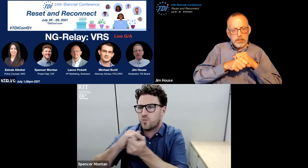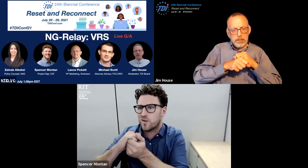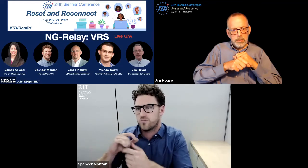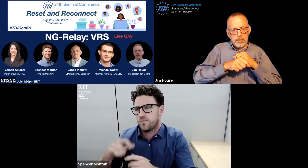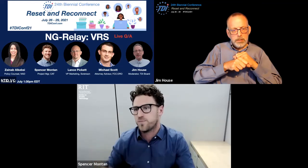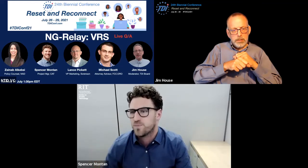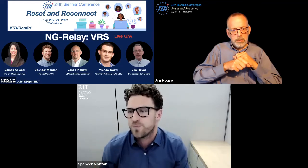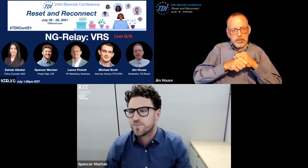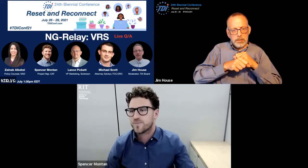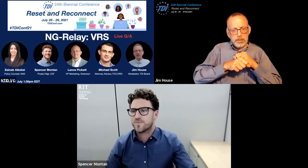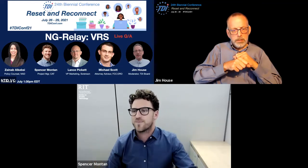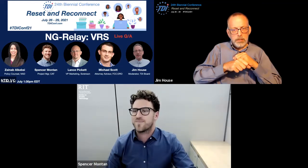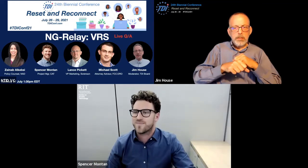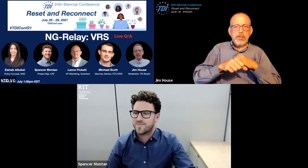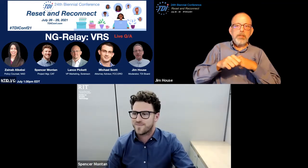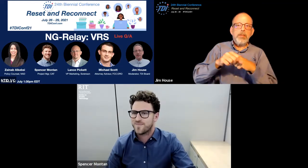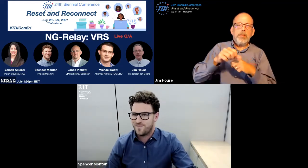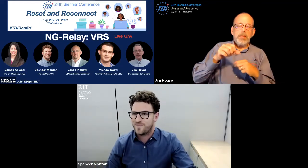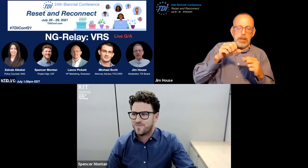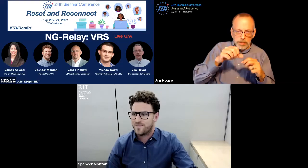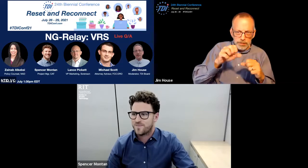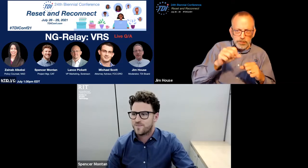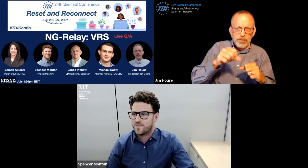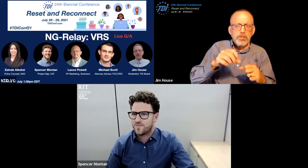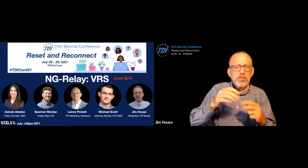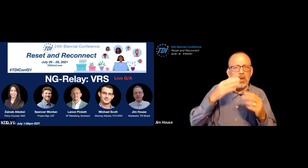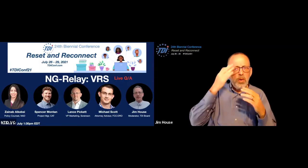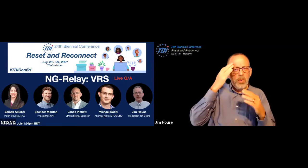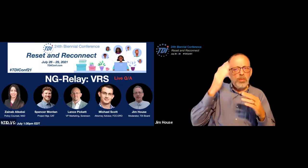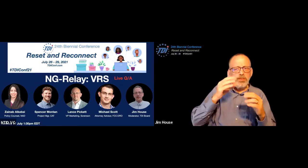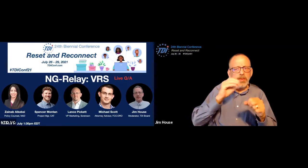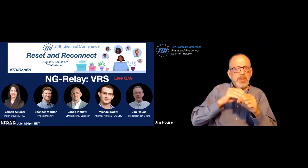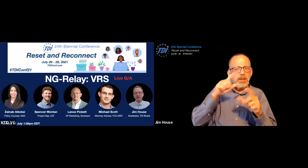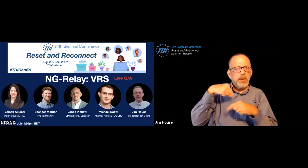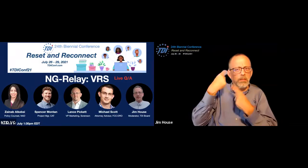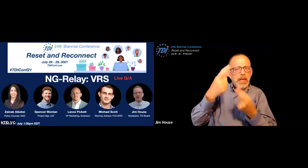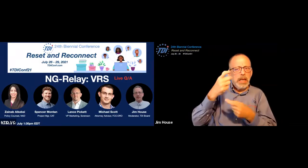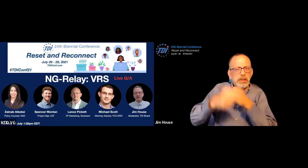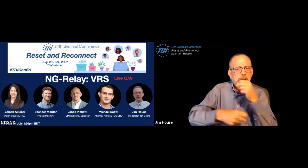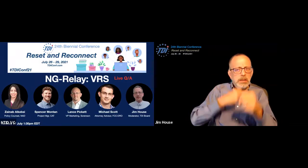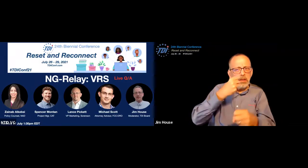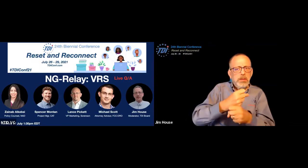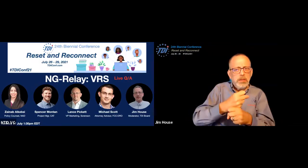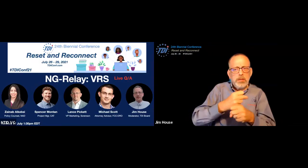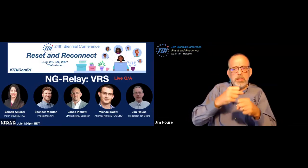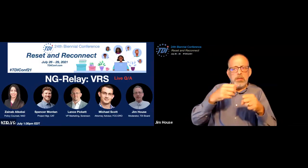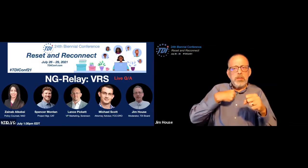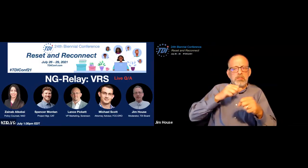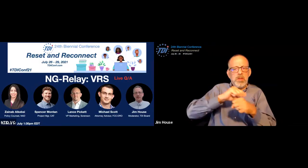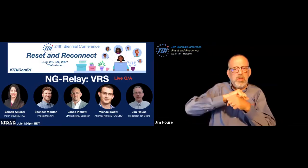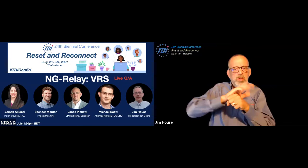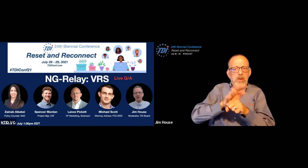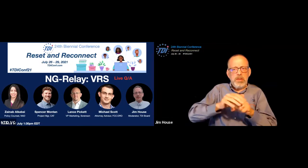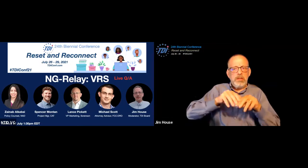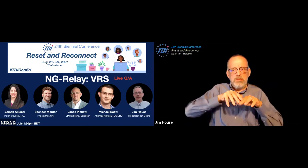other organizations. So it's very important to have this type of collaboration. This is Jim. Thank you. Yes, I know in the